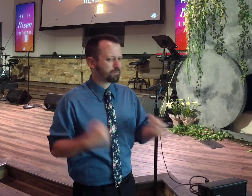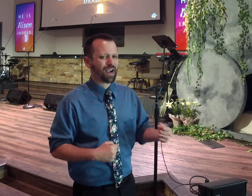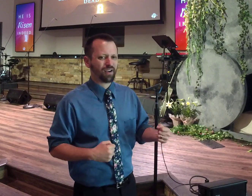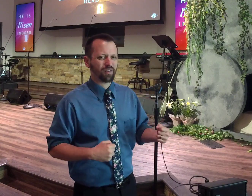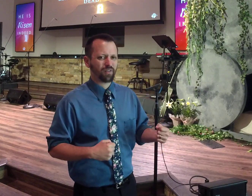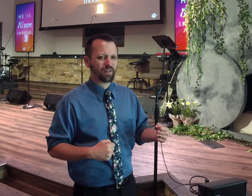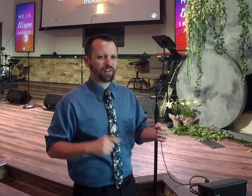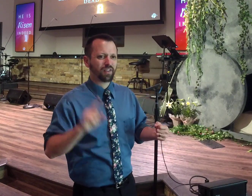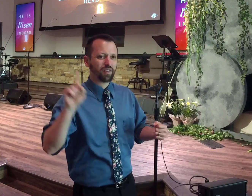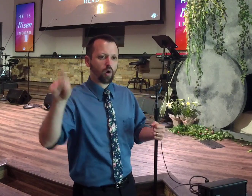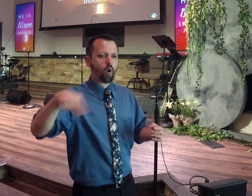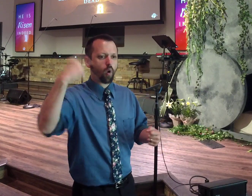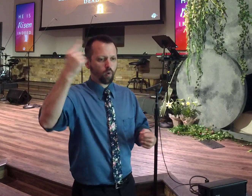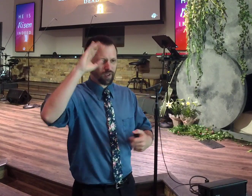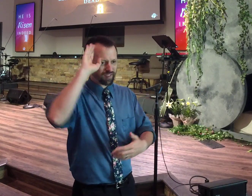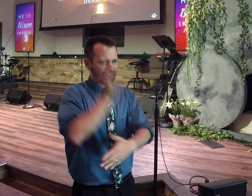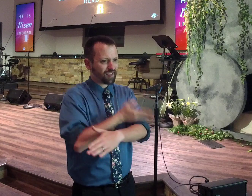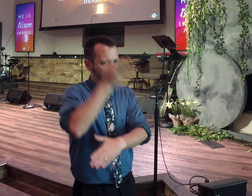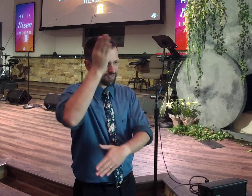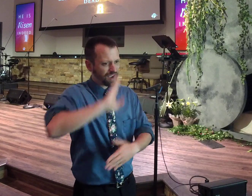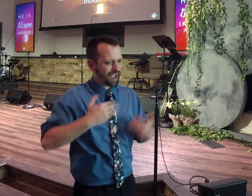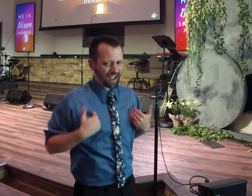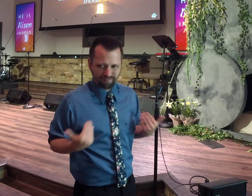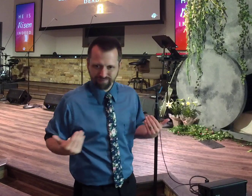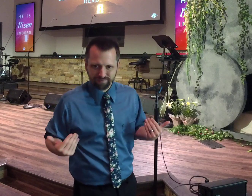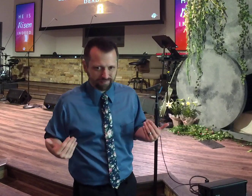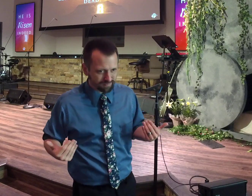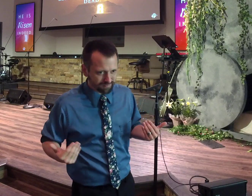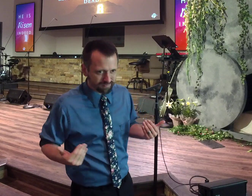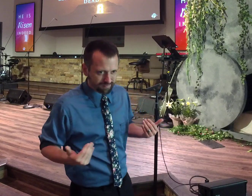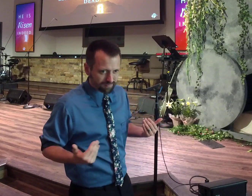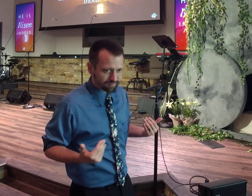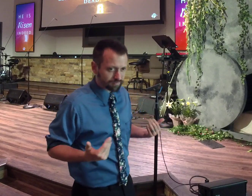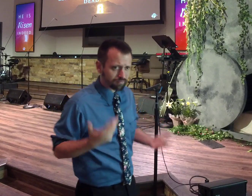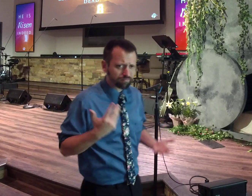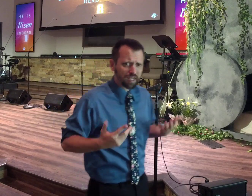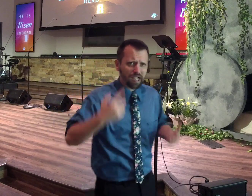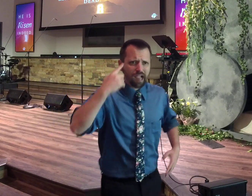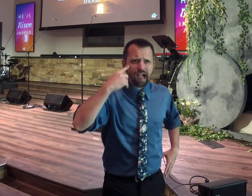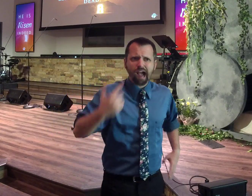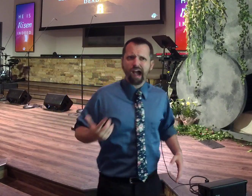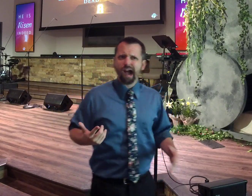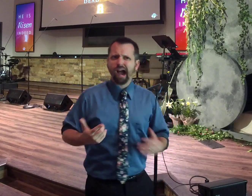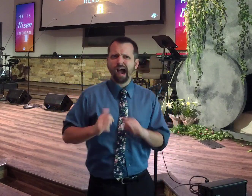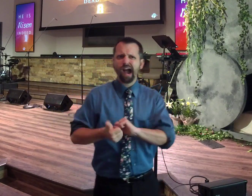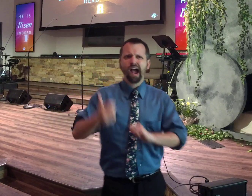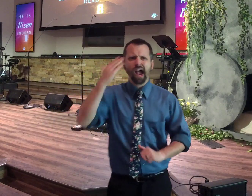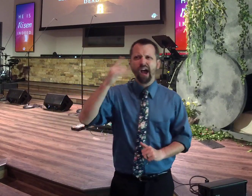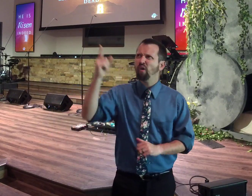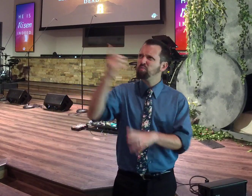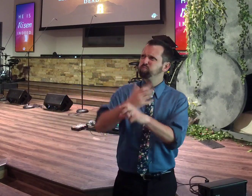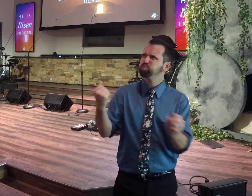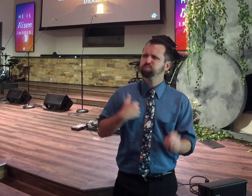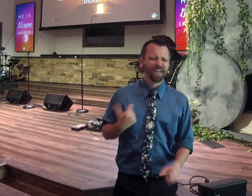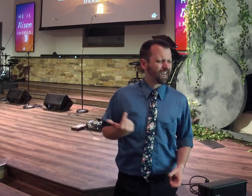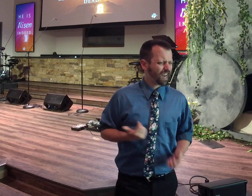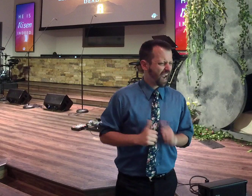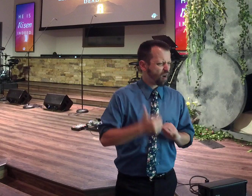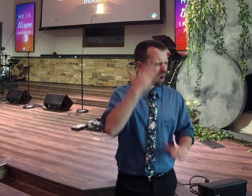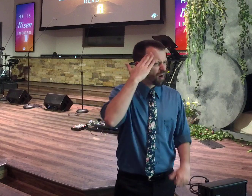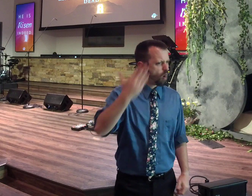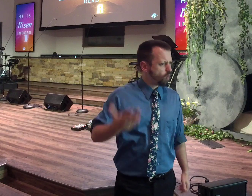the only begotten Son of God. And you might ask, well, how do I know that he can save me